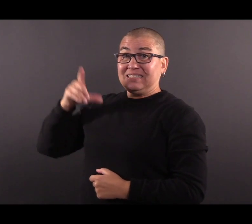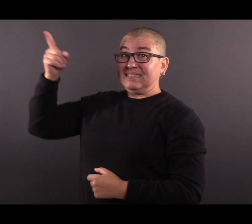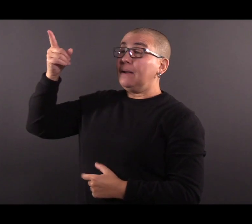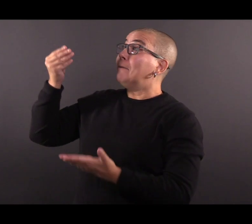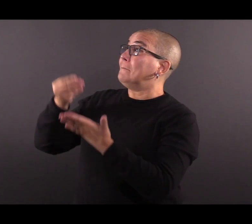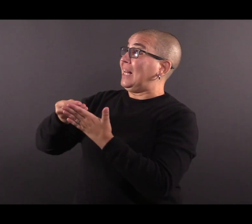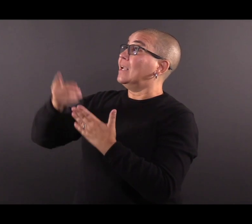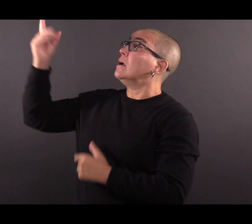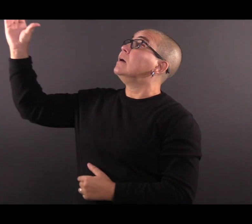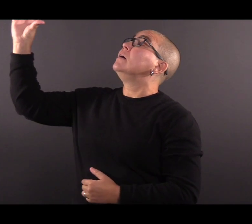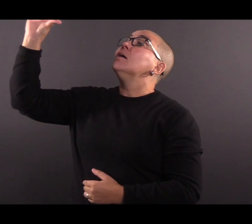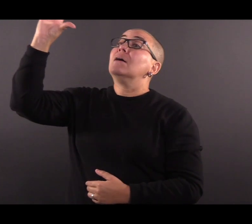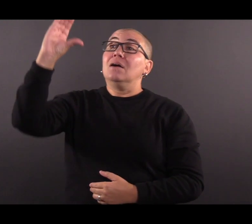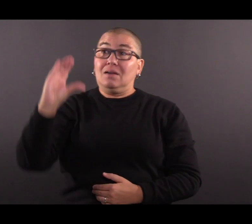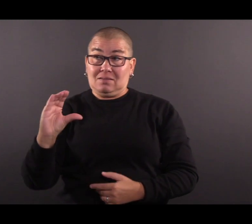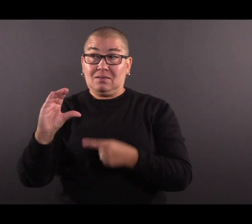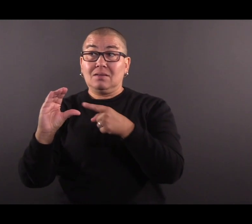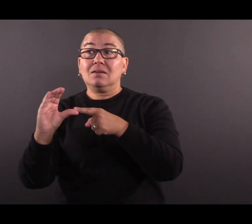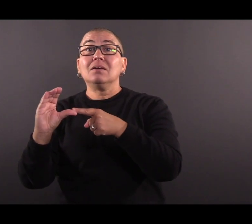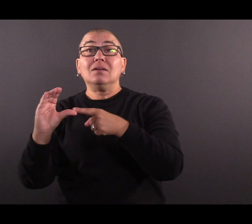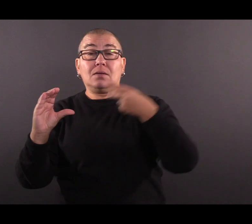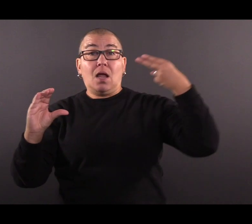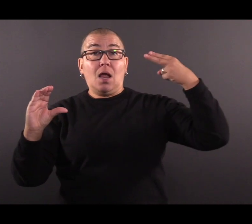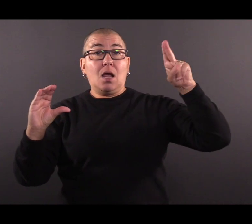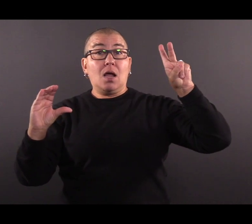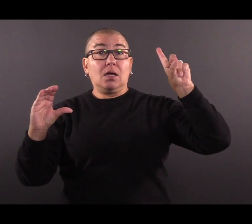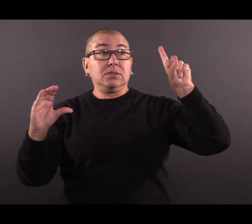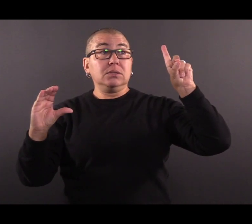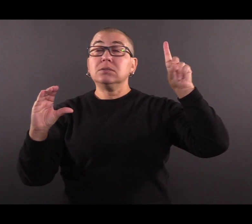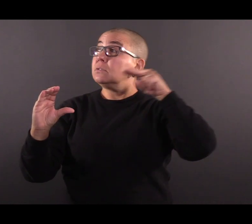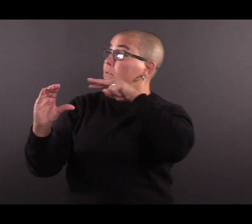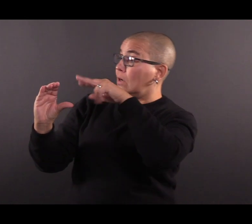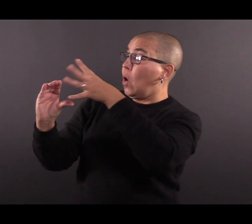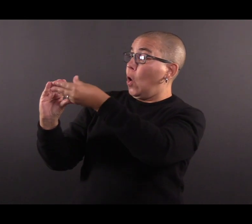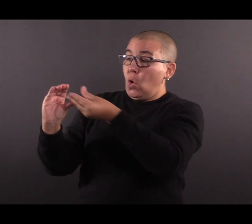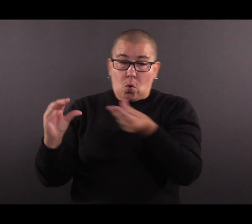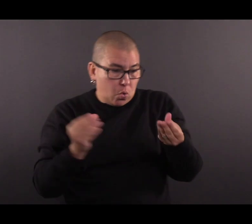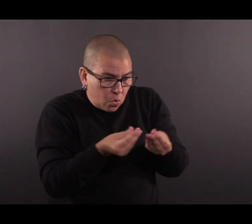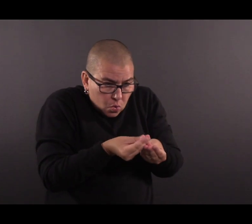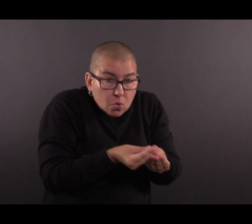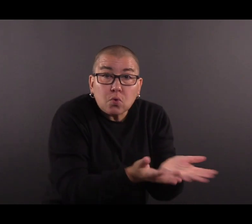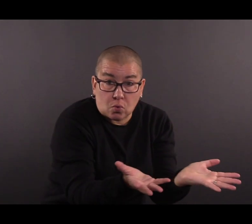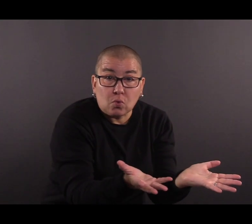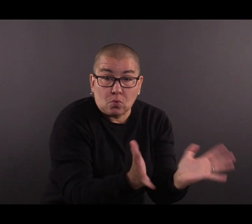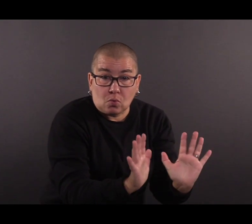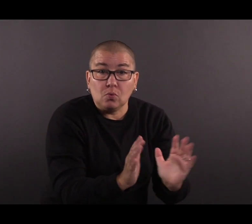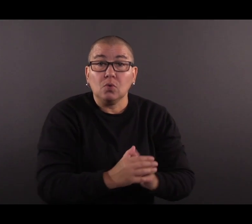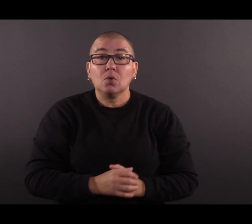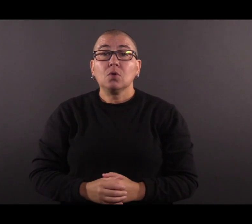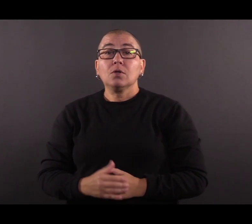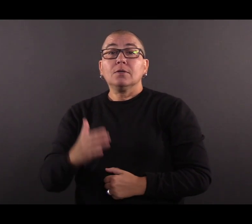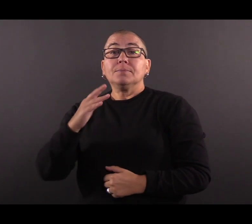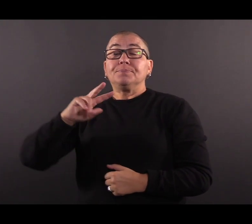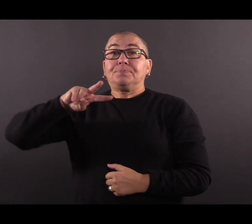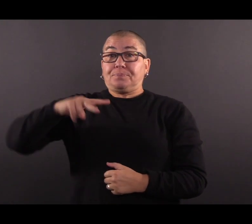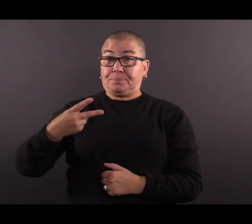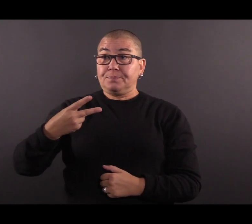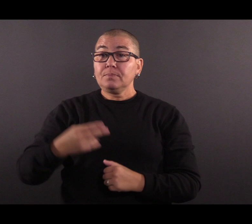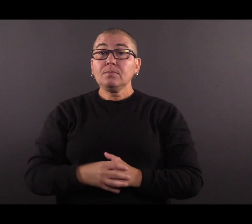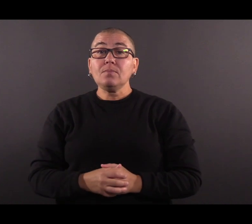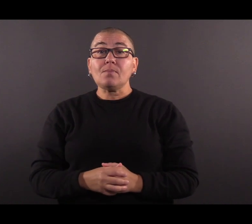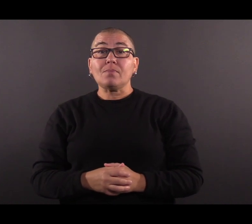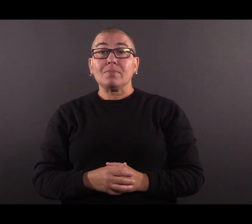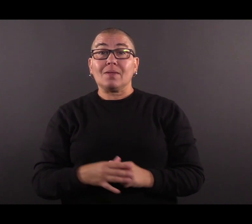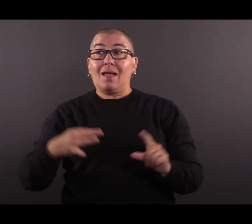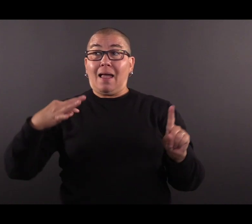of funding that will be available to HUD for distribution. Step 2. The collaborative